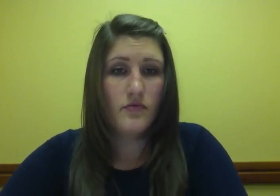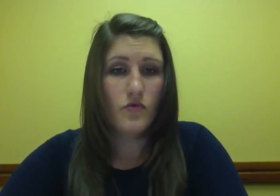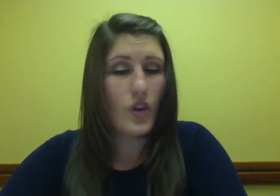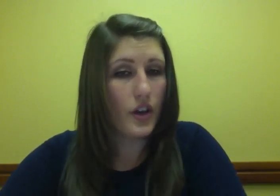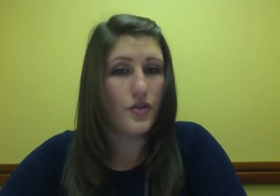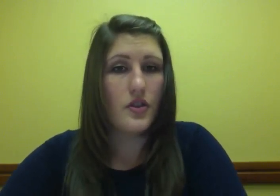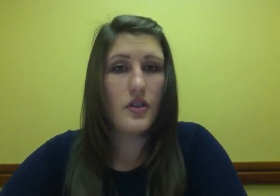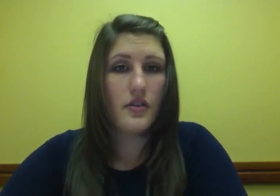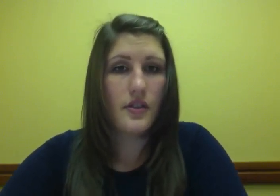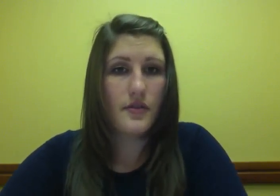Yeah, she is.